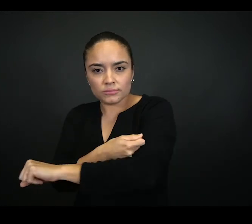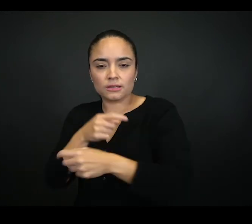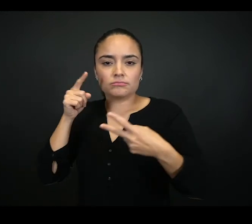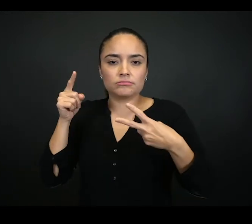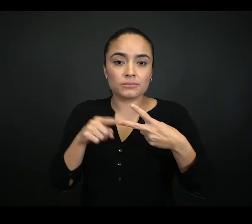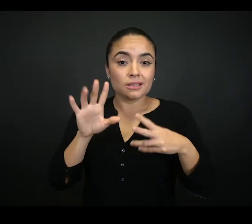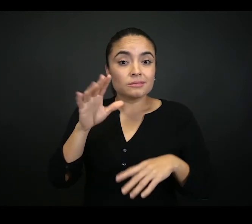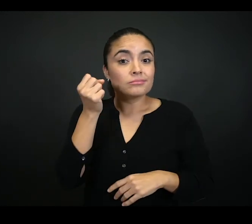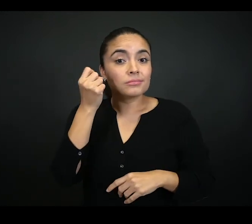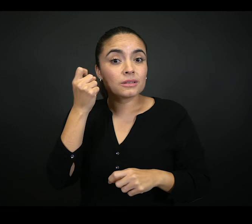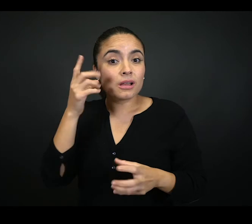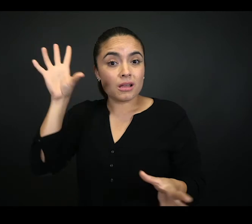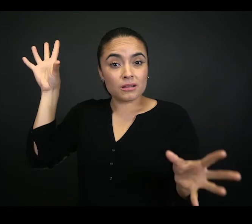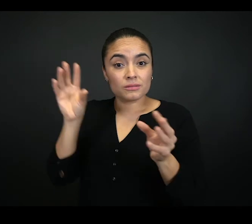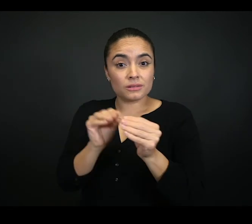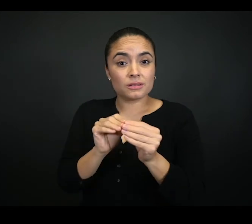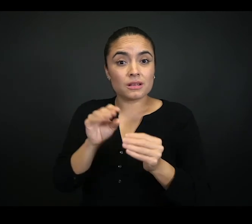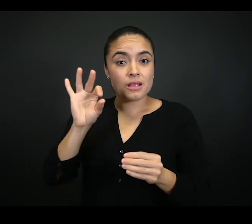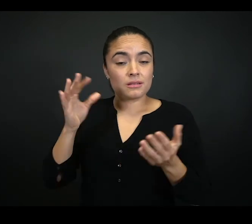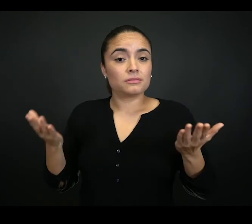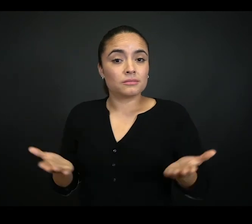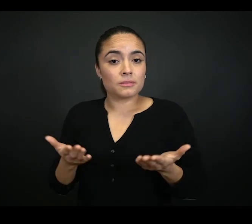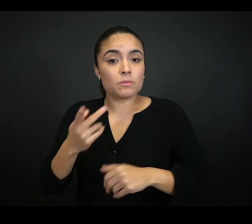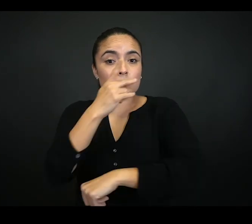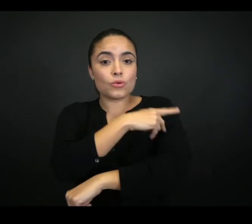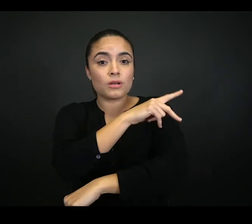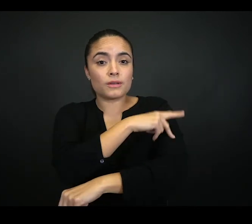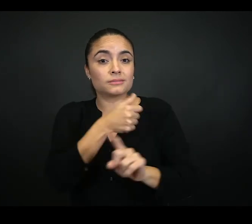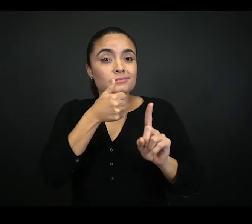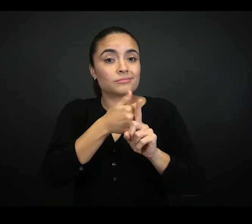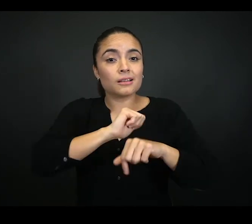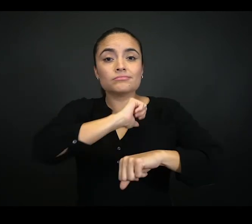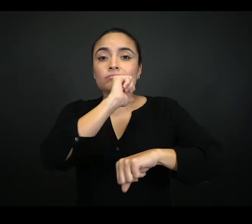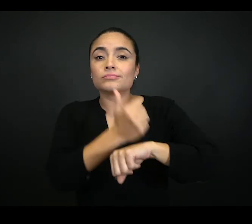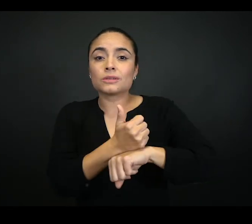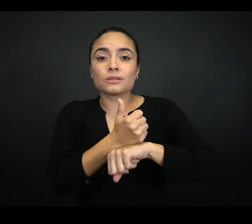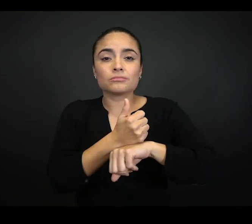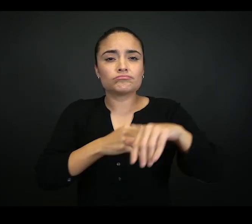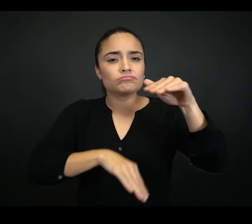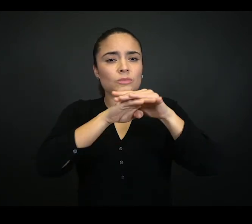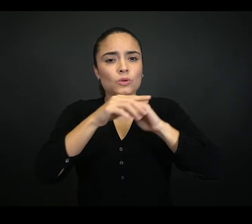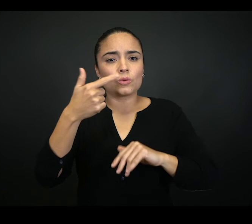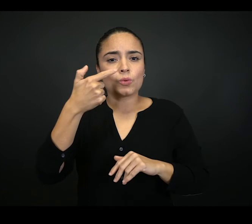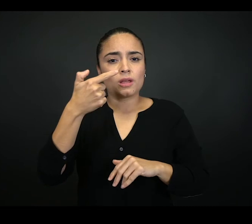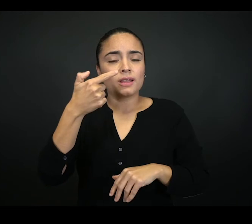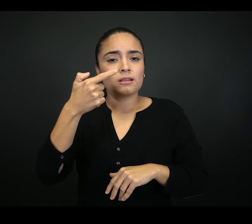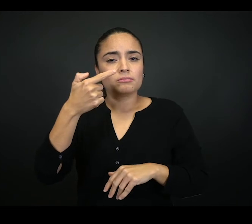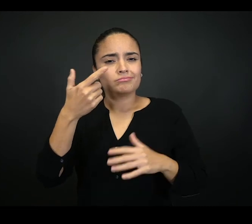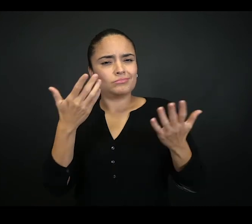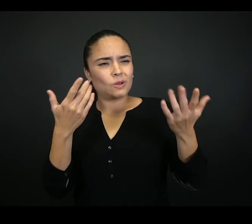province has arbitrarily set for Ontario. That's not enough. We know that that service saves lives. We should